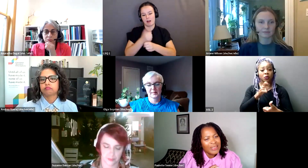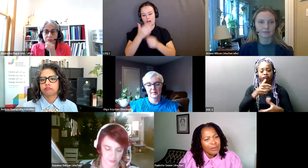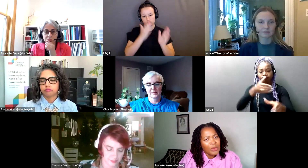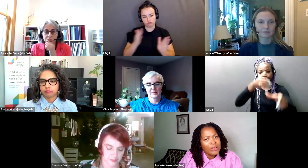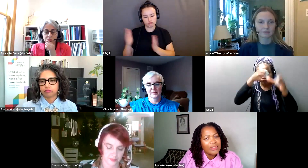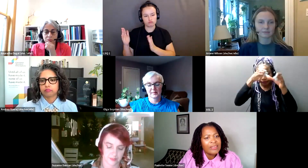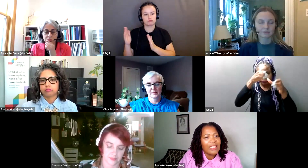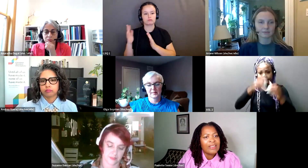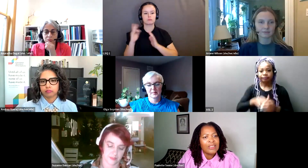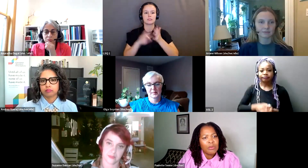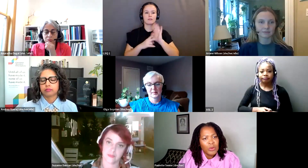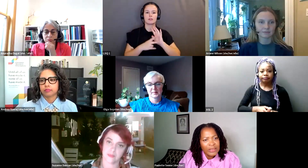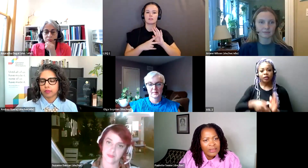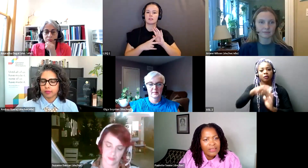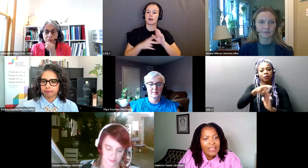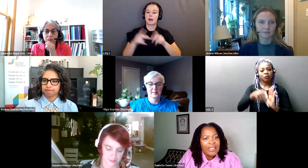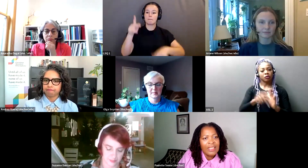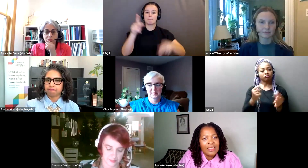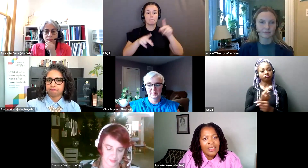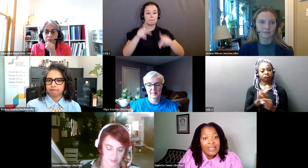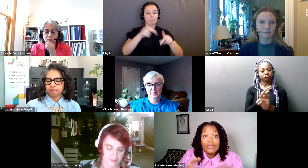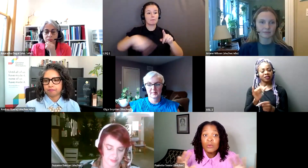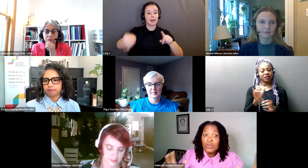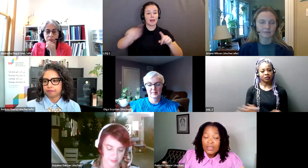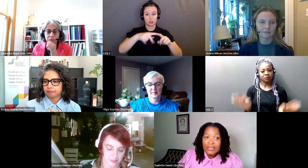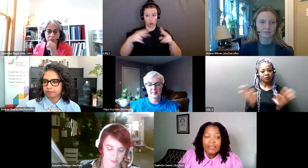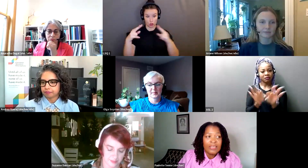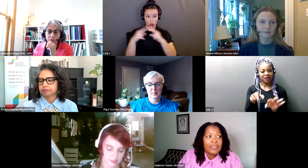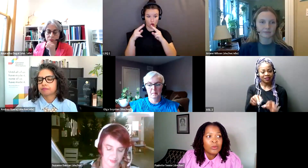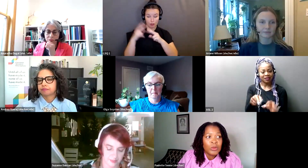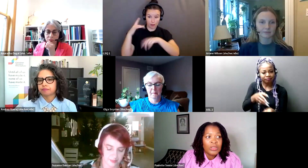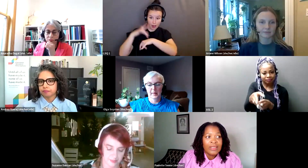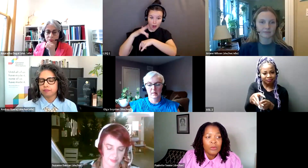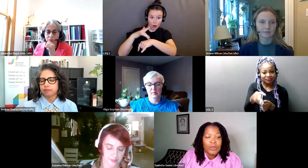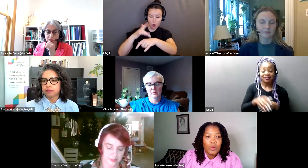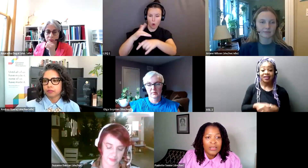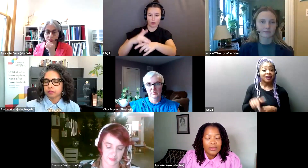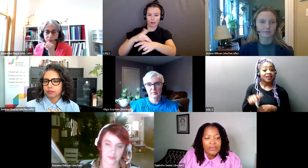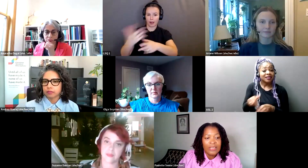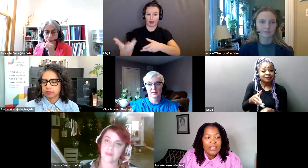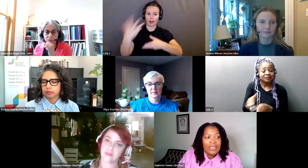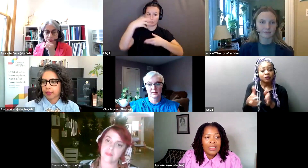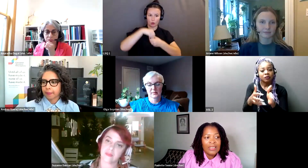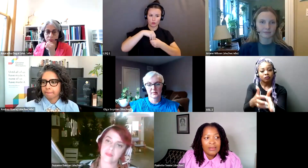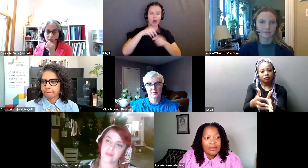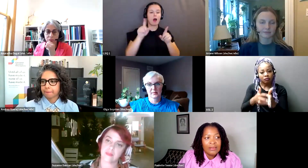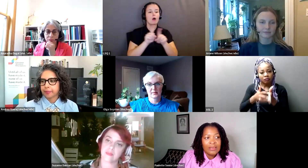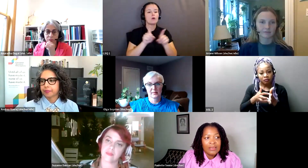and principles that are important in this work. This is work that requires